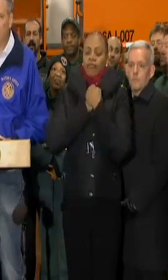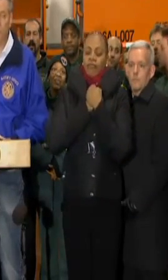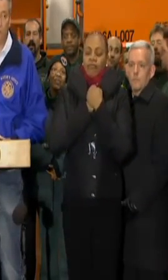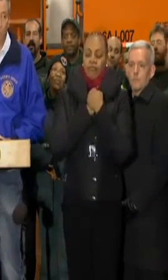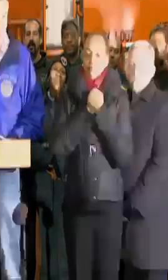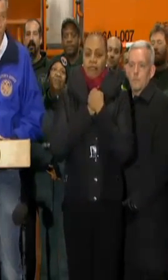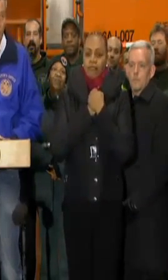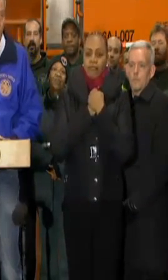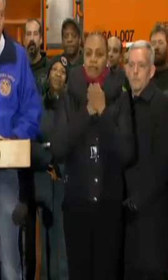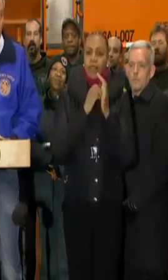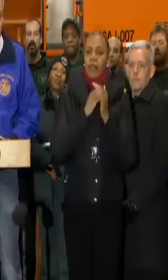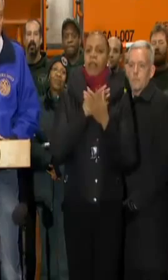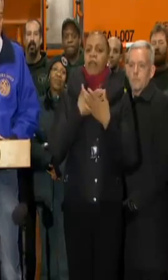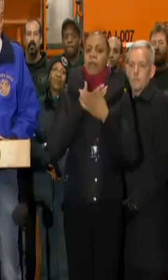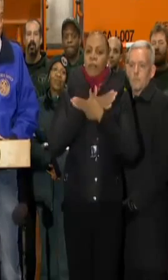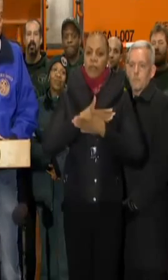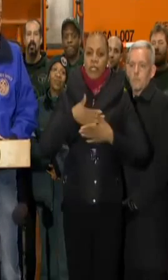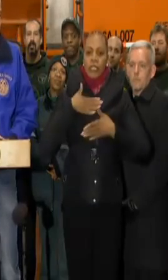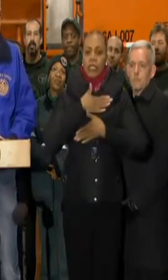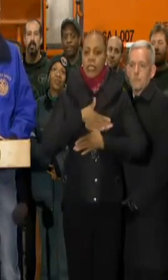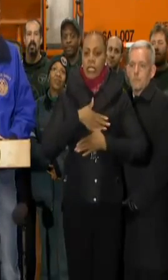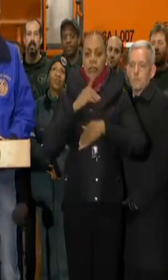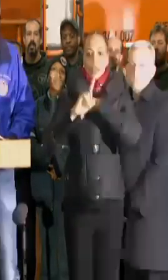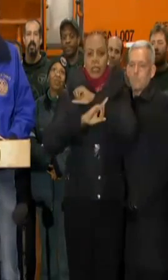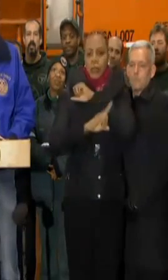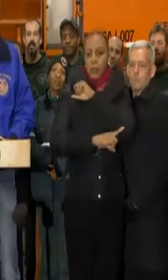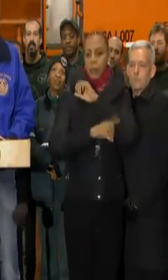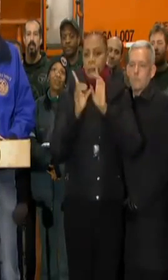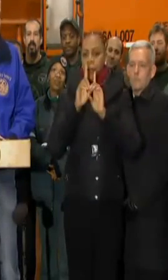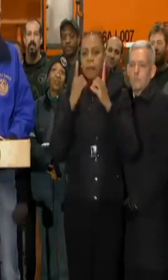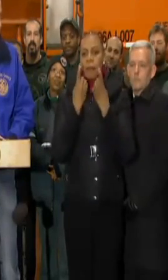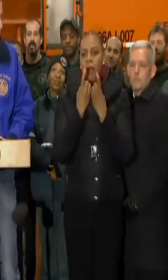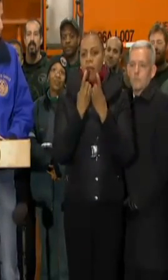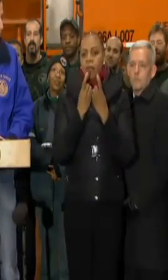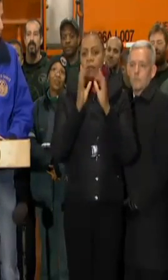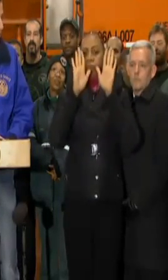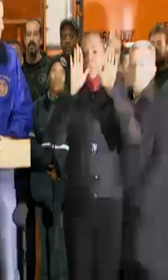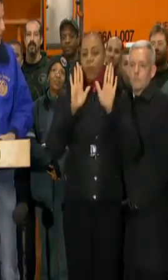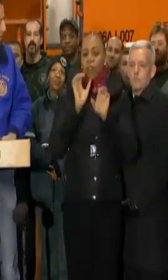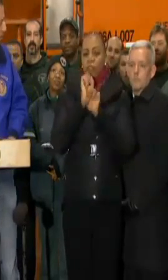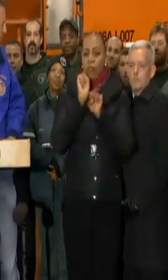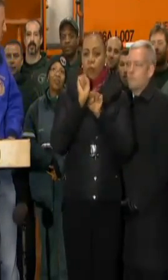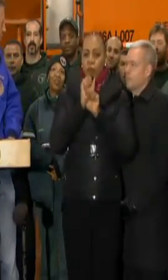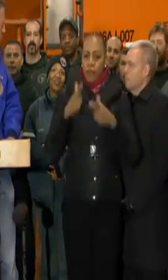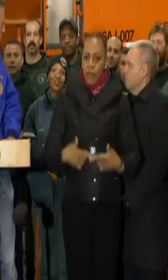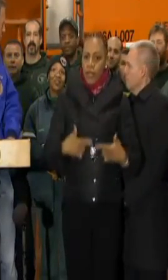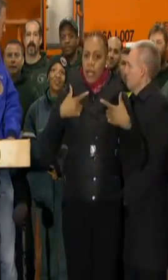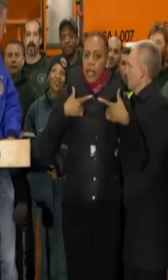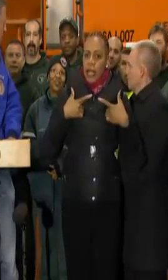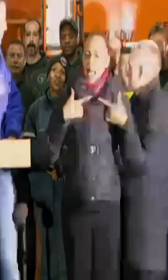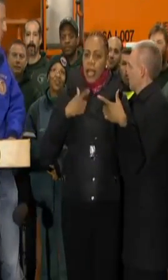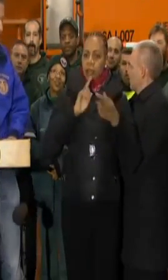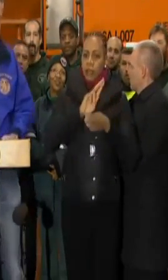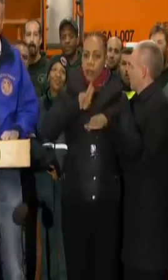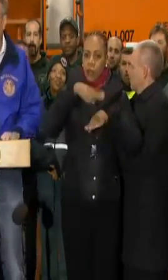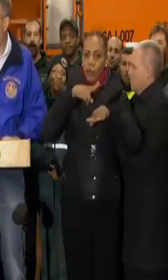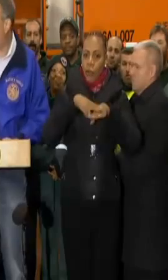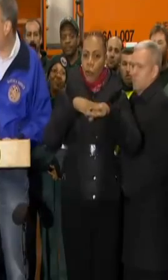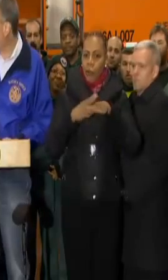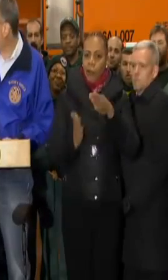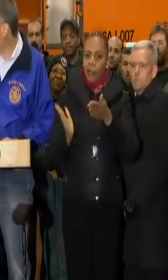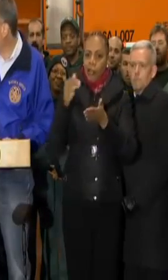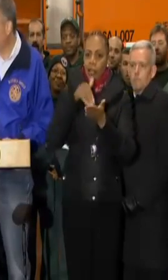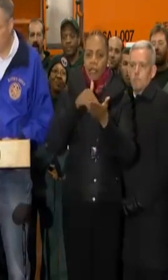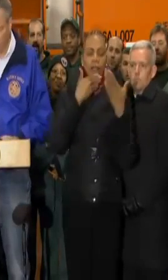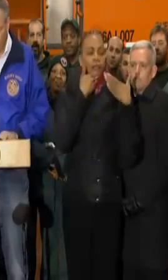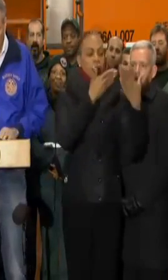for the sanitation workers who did such an extraordinary job helping people get their lives back to normal. So I just want to thank you, every one of you, for what you're doing to help